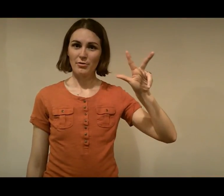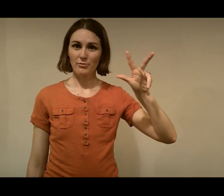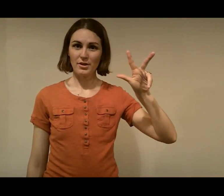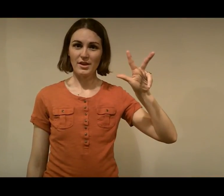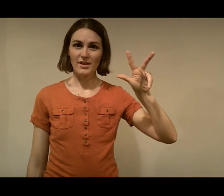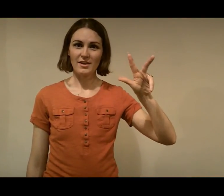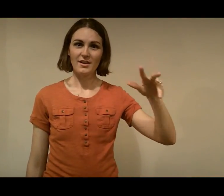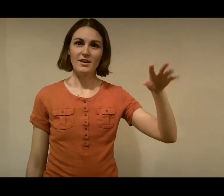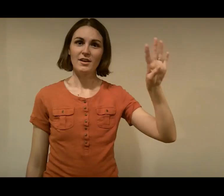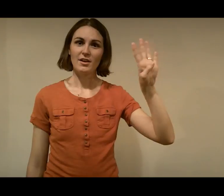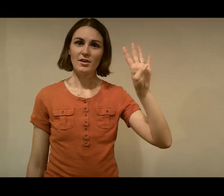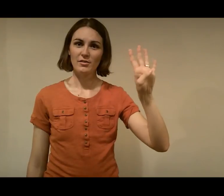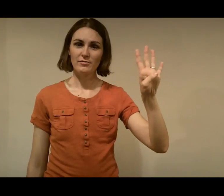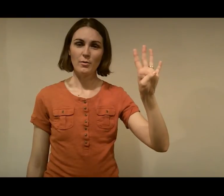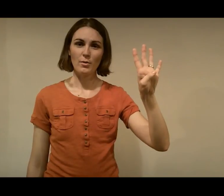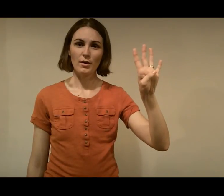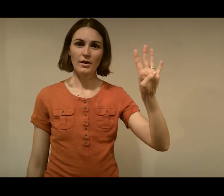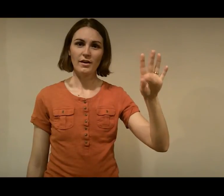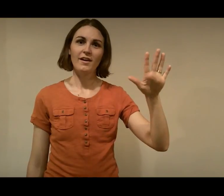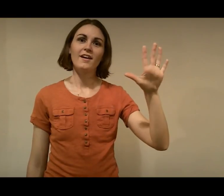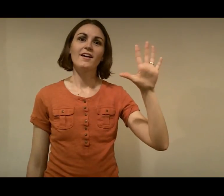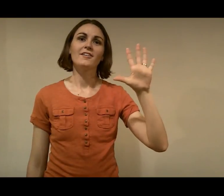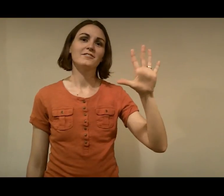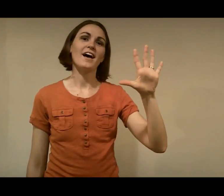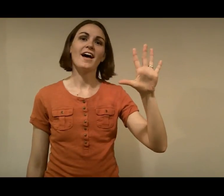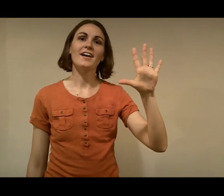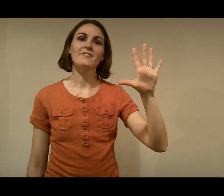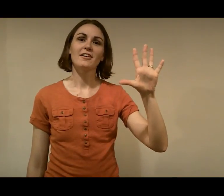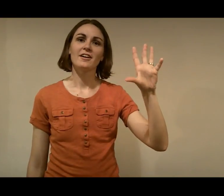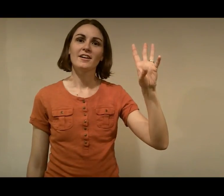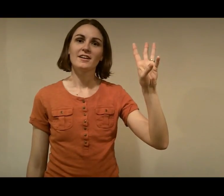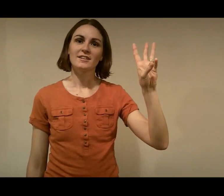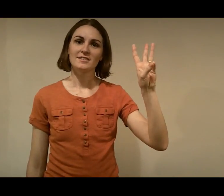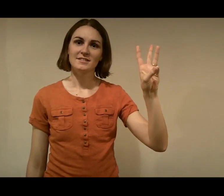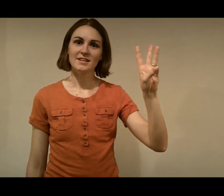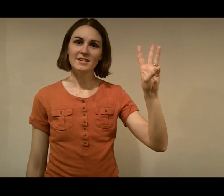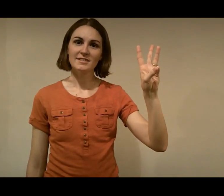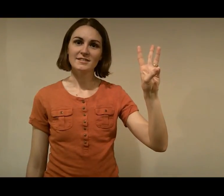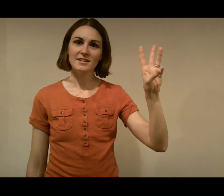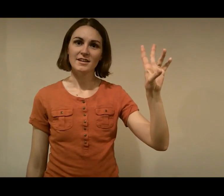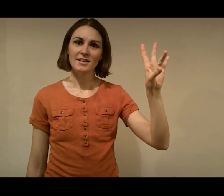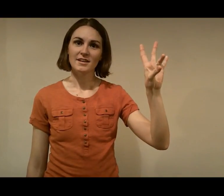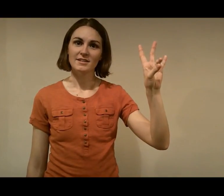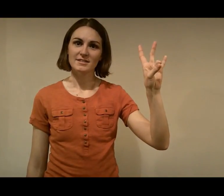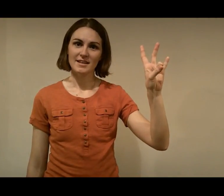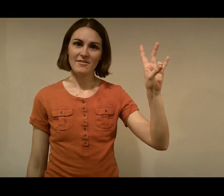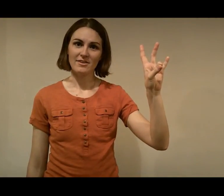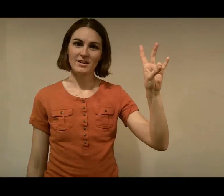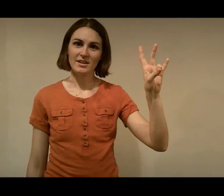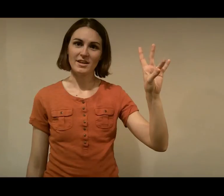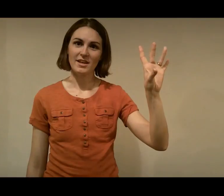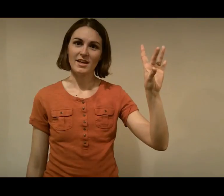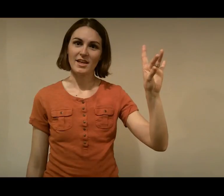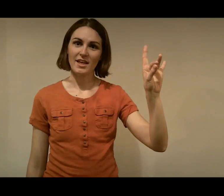3, 4, 5, 6, 7,